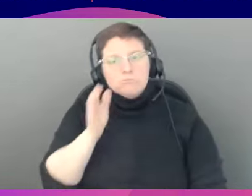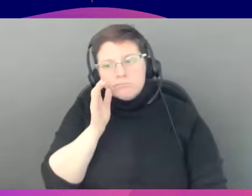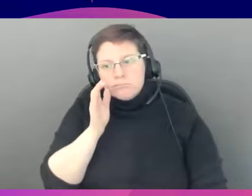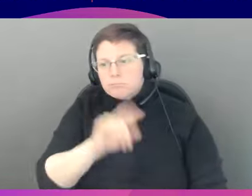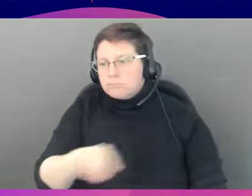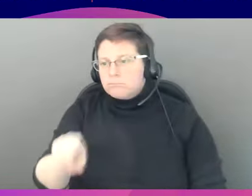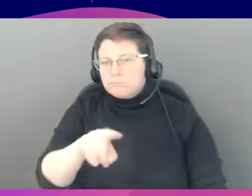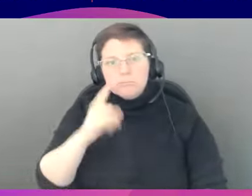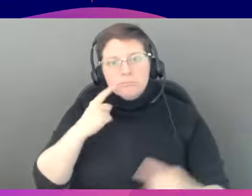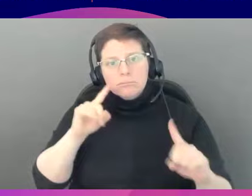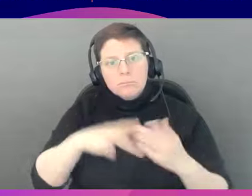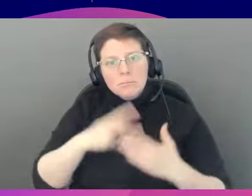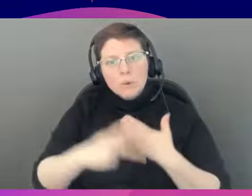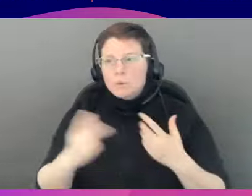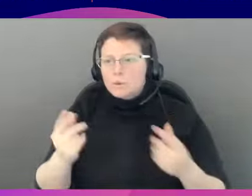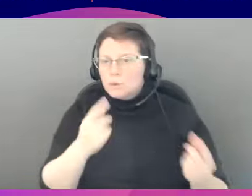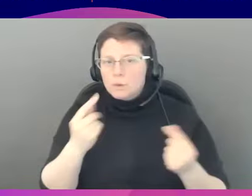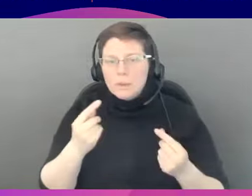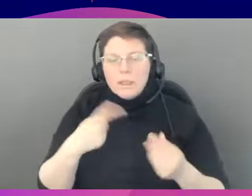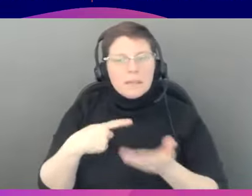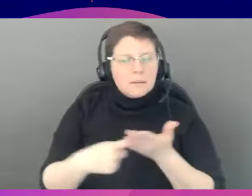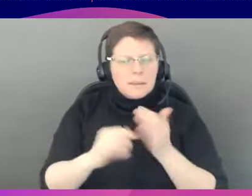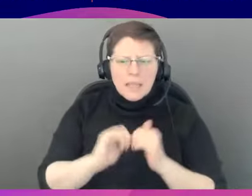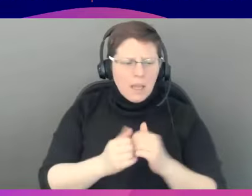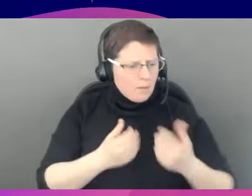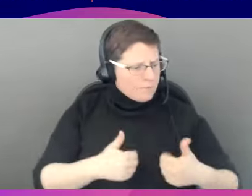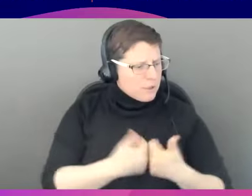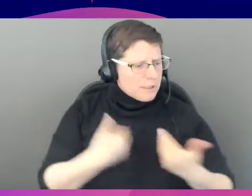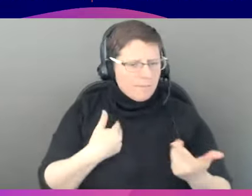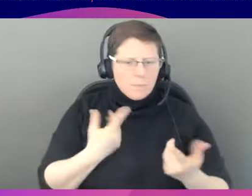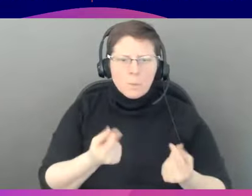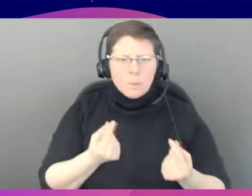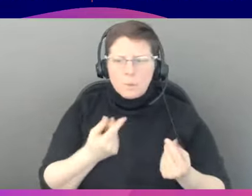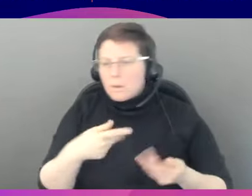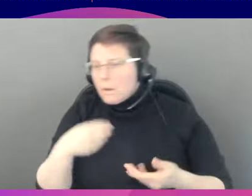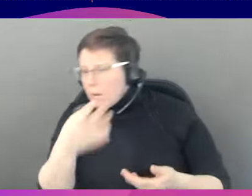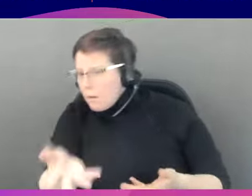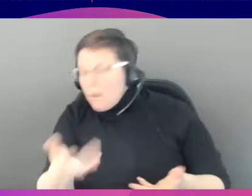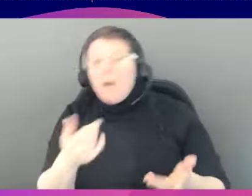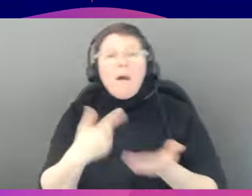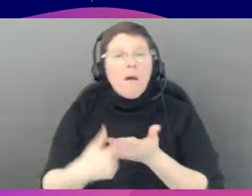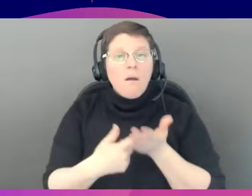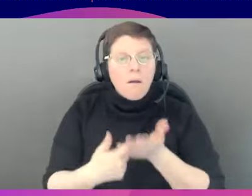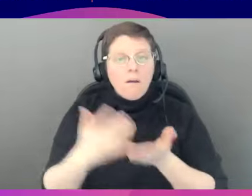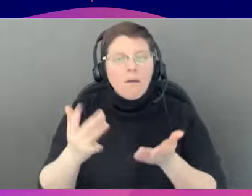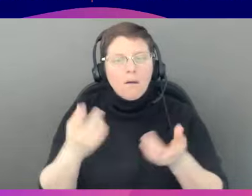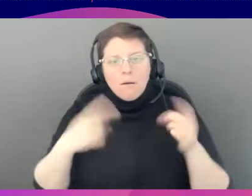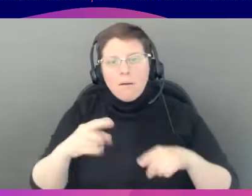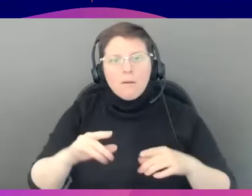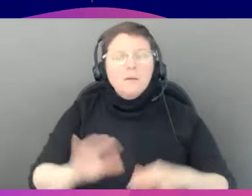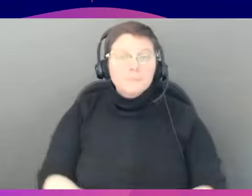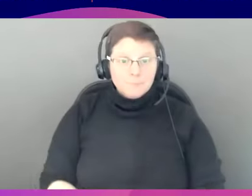programs and discuss how to address challenges that other organizations may be experiencing as they work with survivors and their